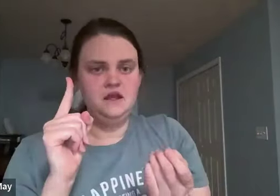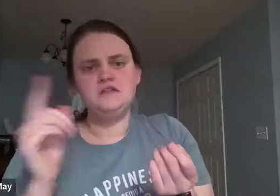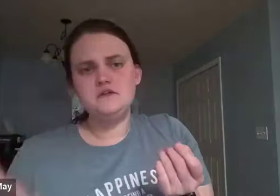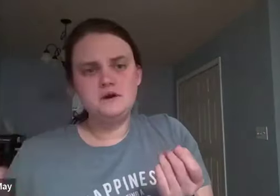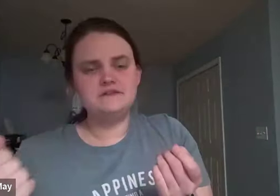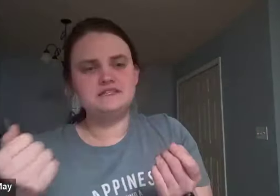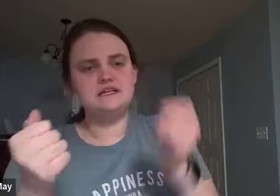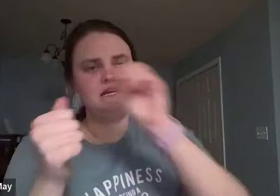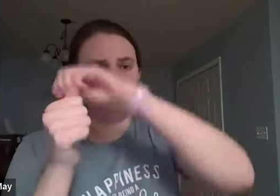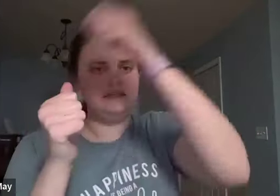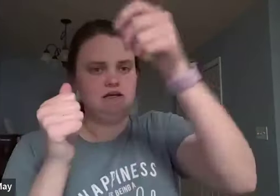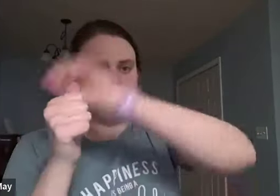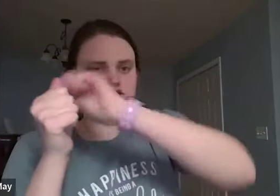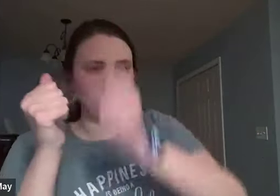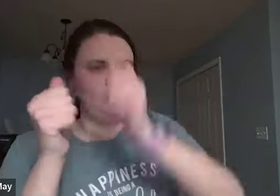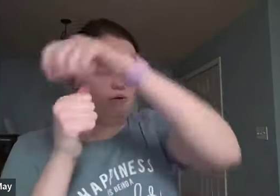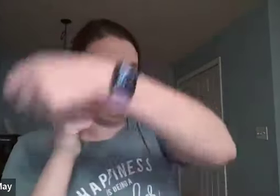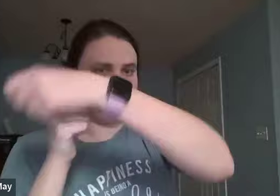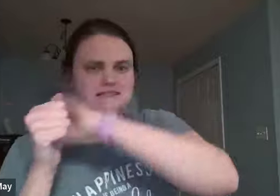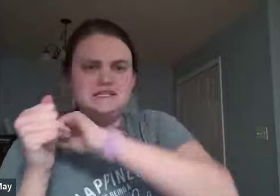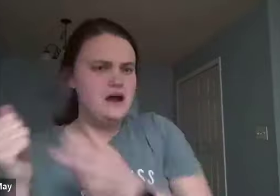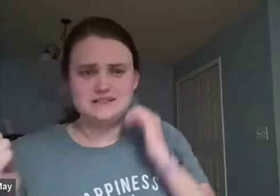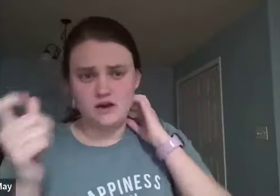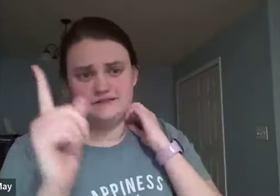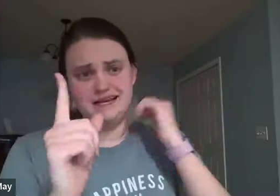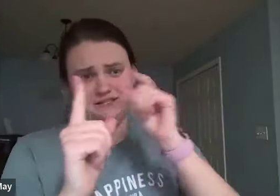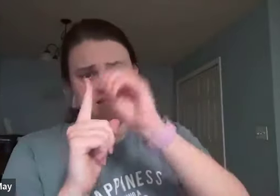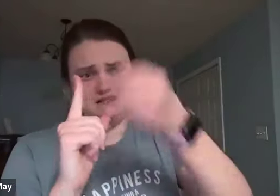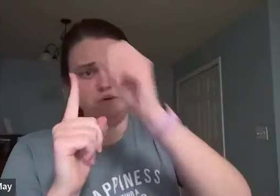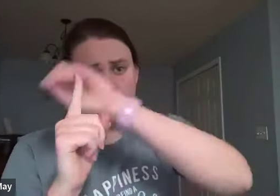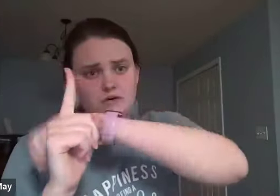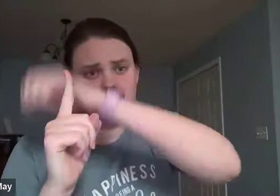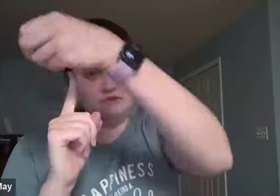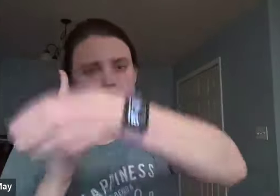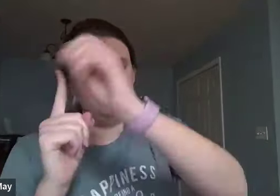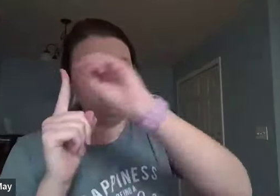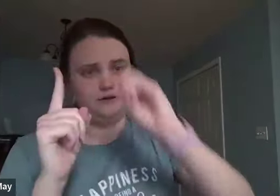The other one I've seen is just the whole fist. Not as often. I do see this one more with the pointer finger.